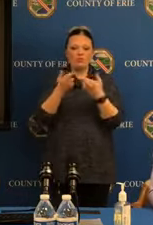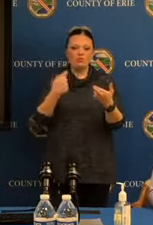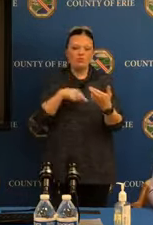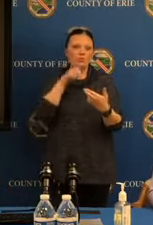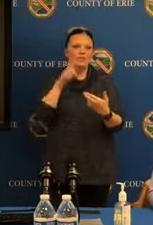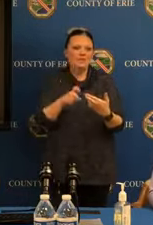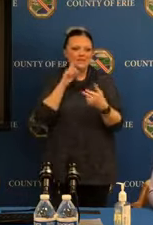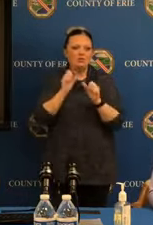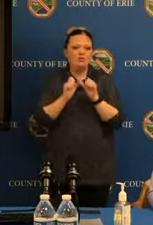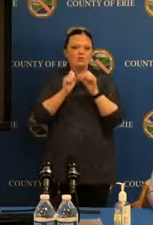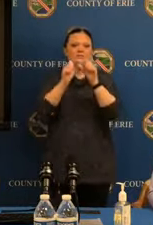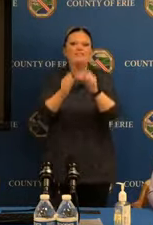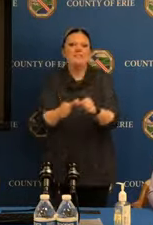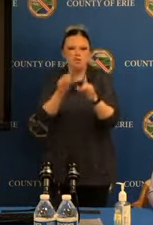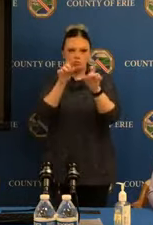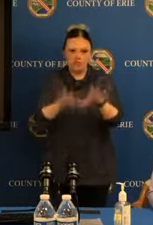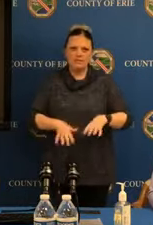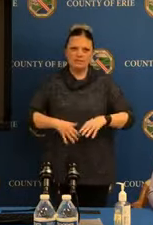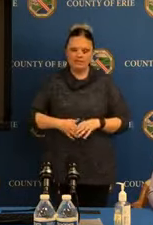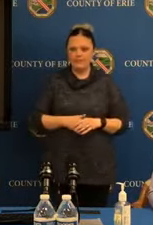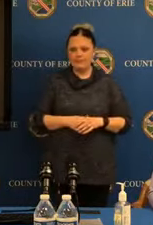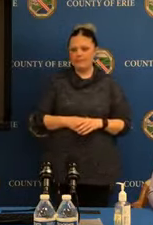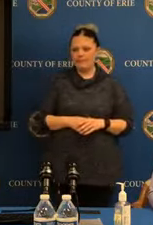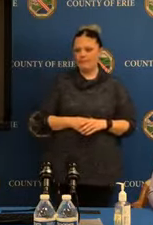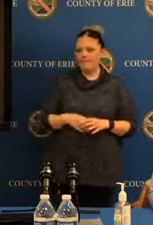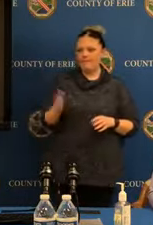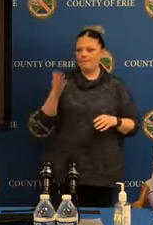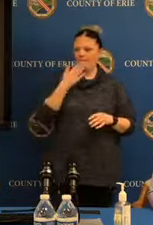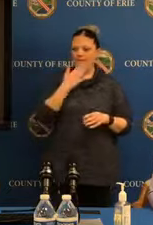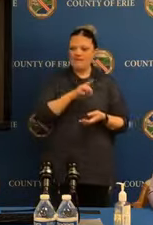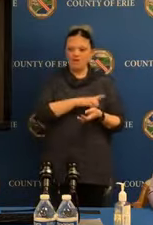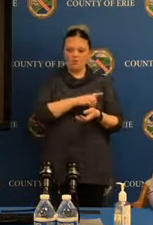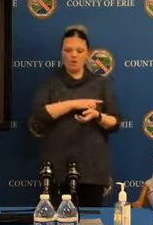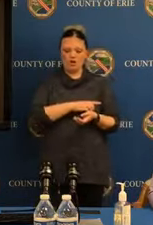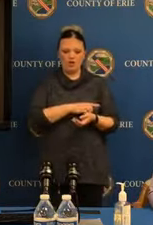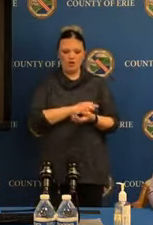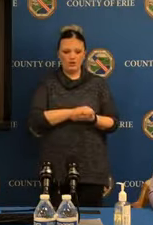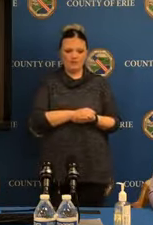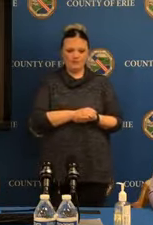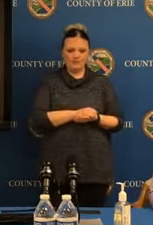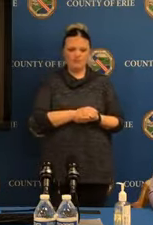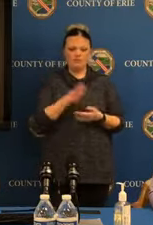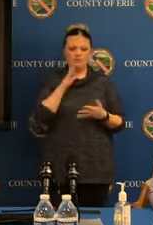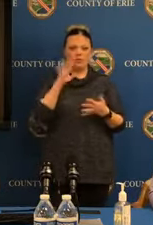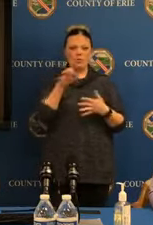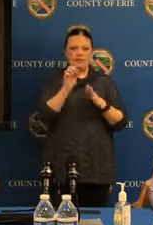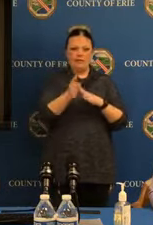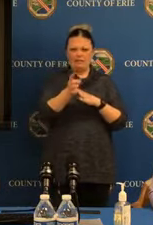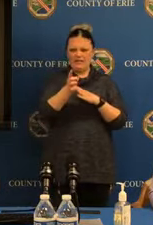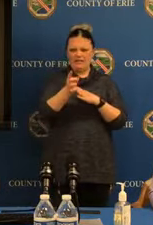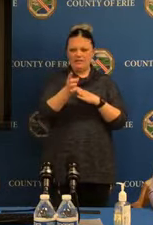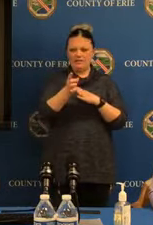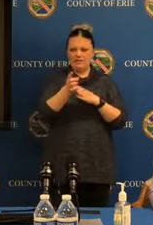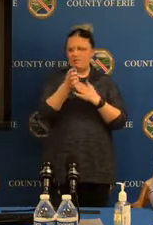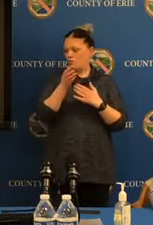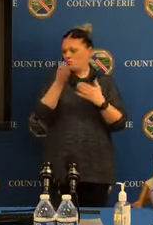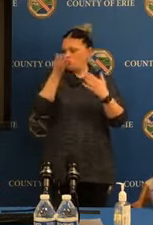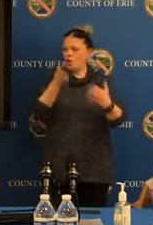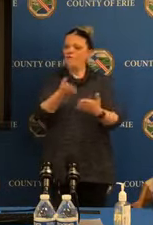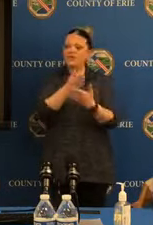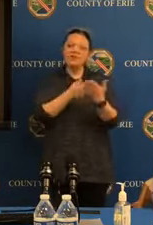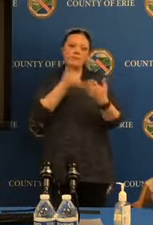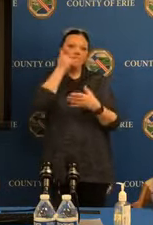to continue that testing. Thank you, Dr. Gale. I want to just take a minute and offer some of